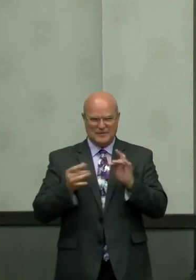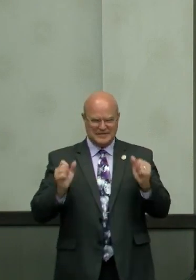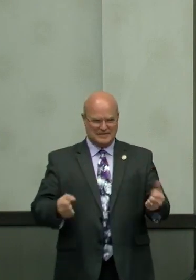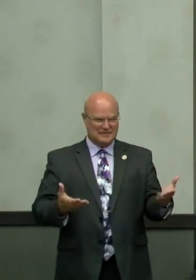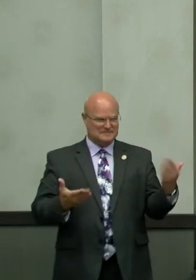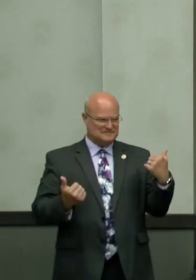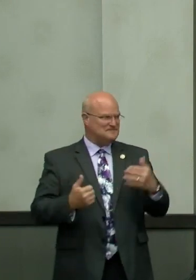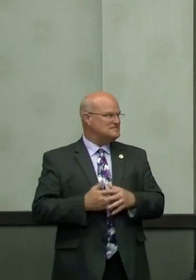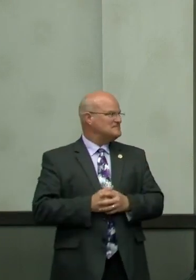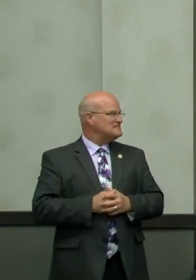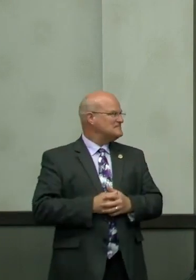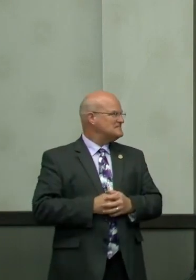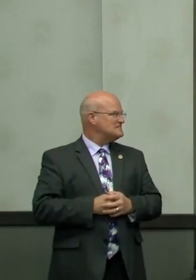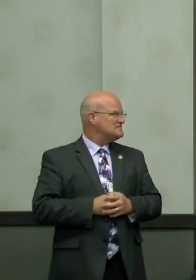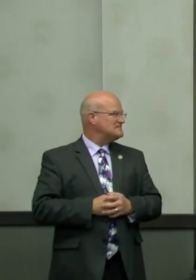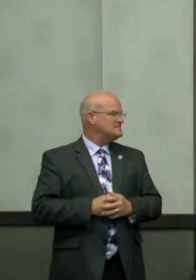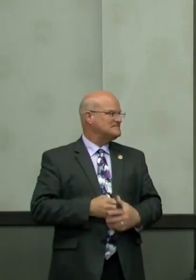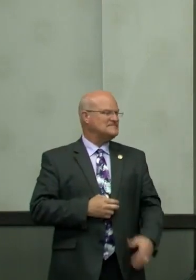Mayor Brown.